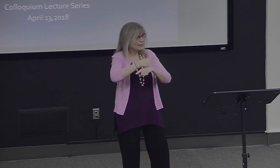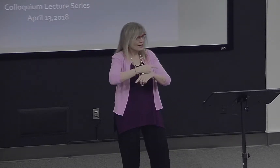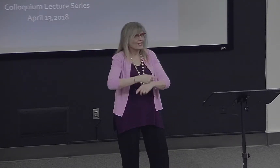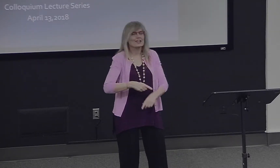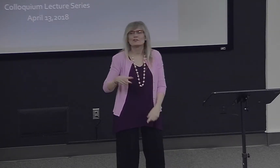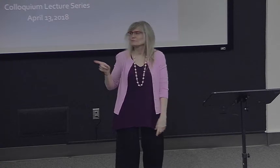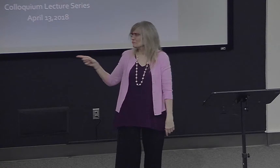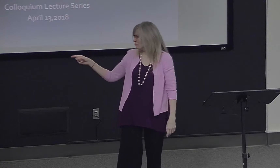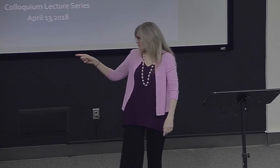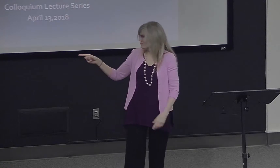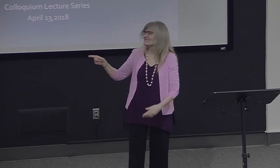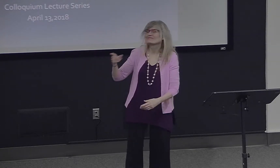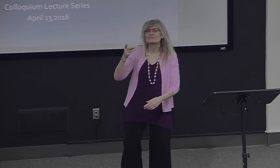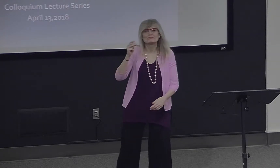find fascinating.